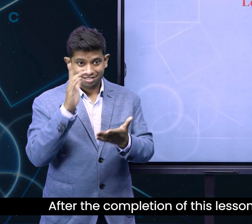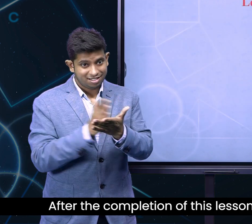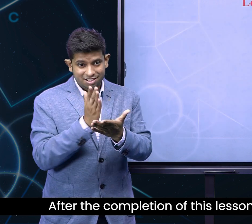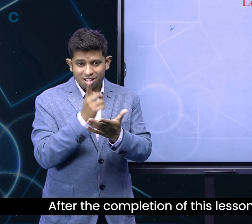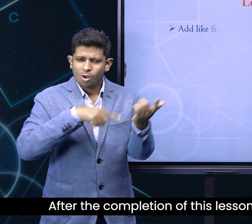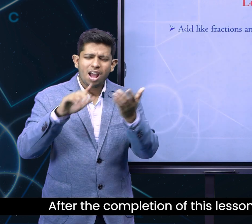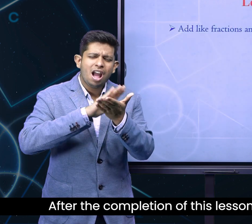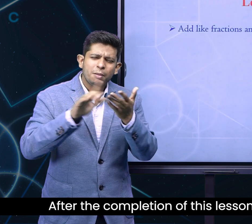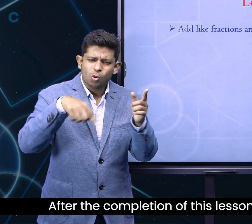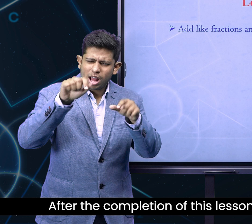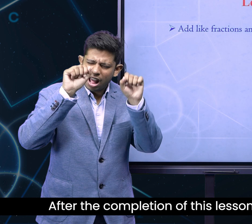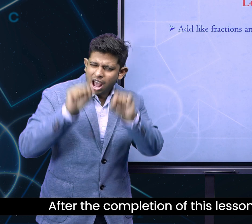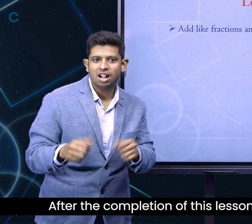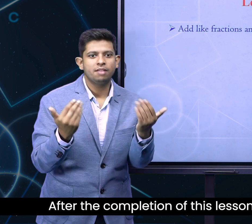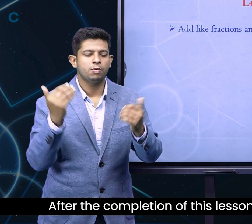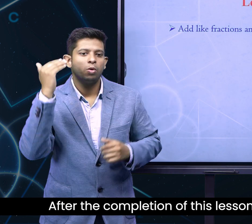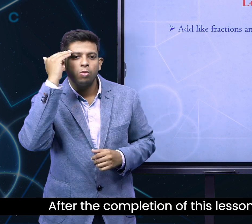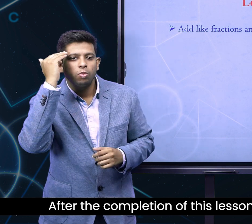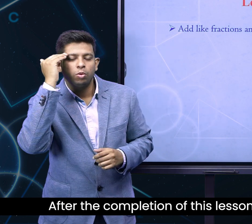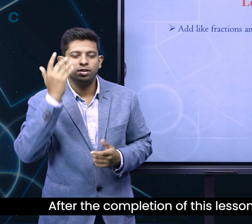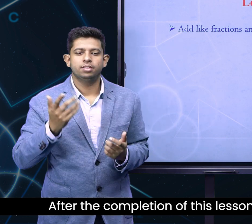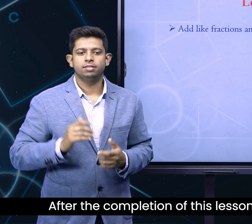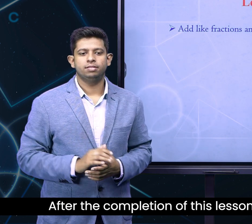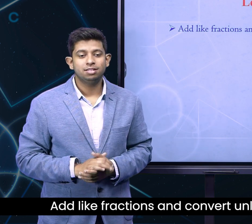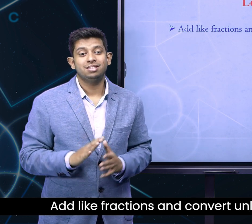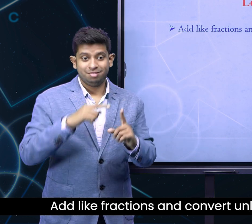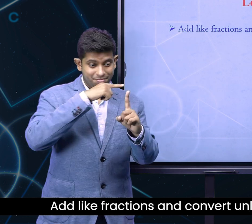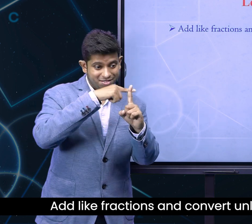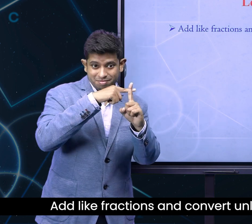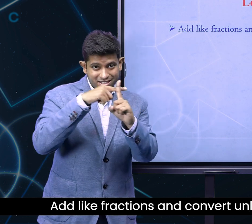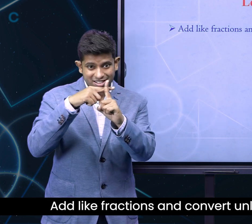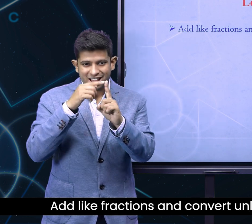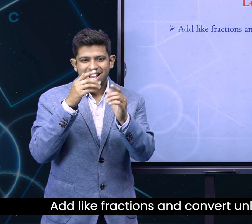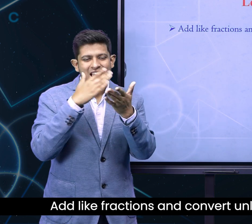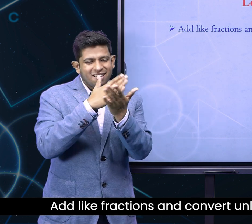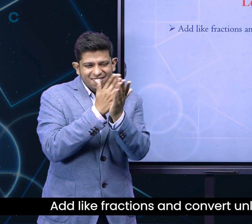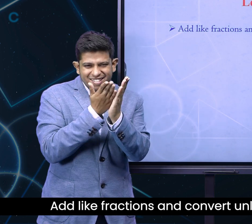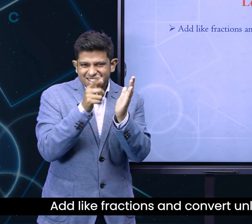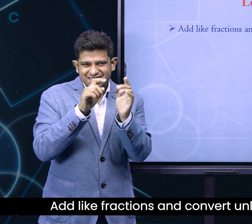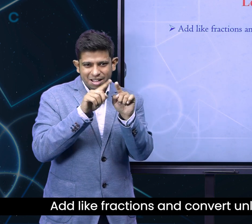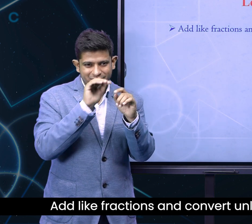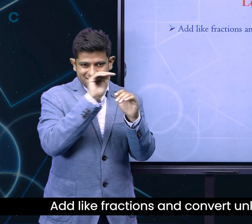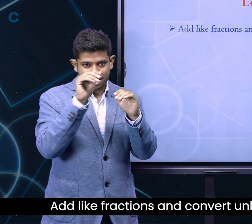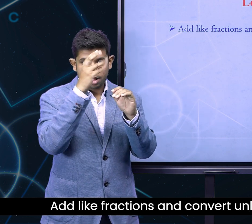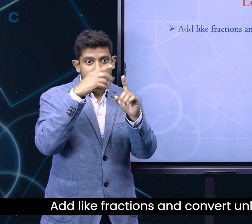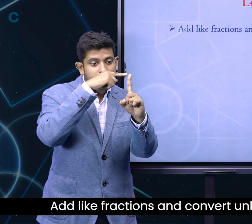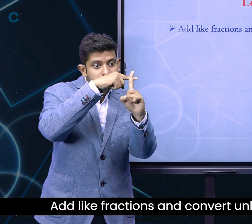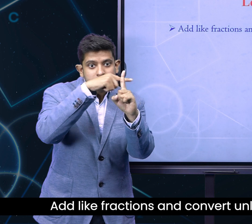After the completion of this lesson, you will be able to know: add like fractions and convert unlike fractions